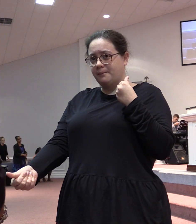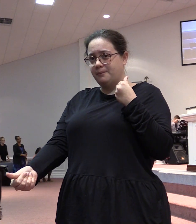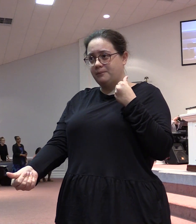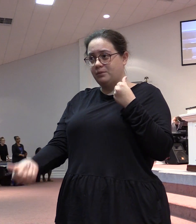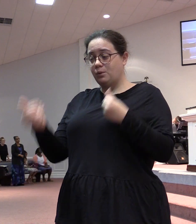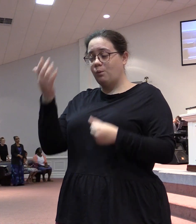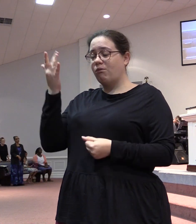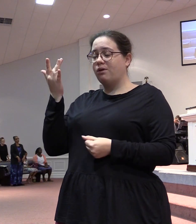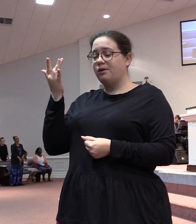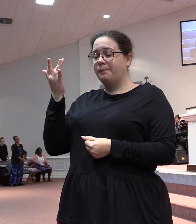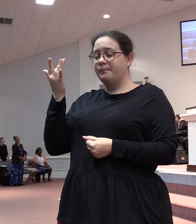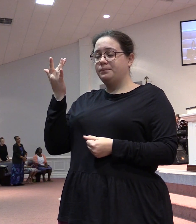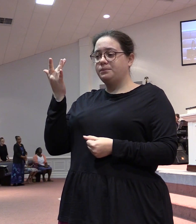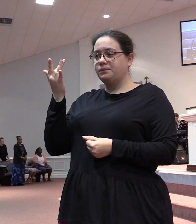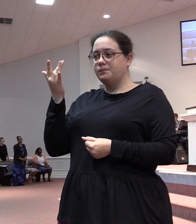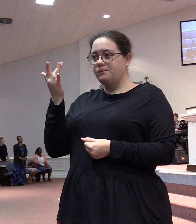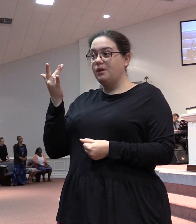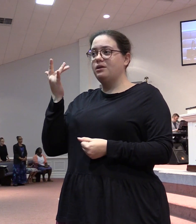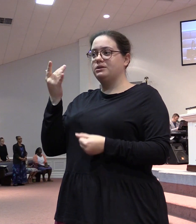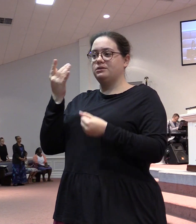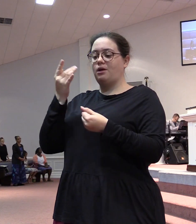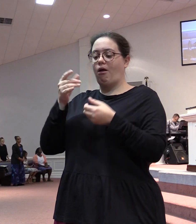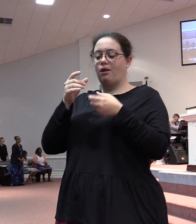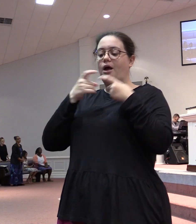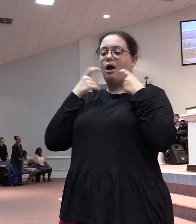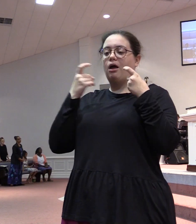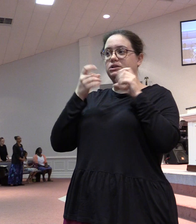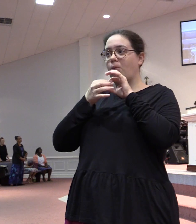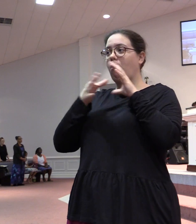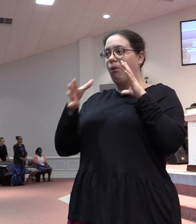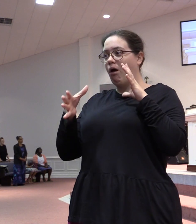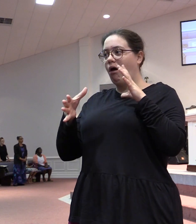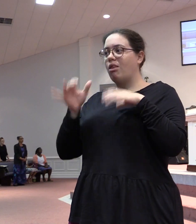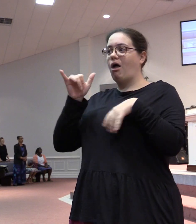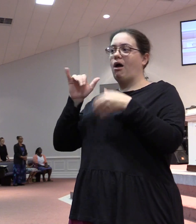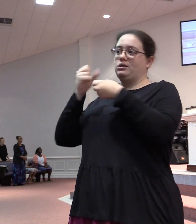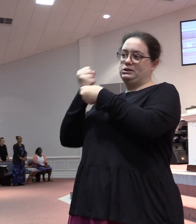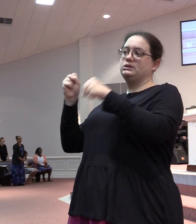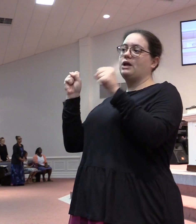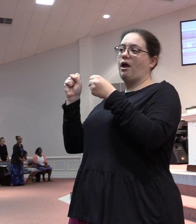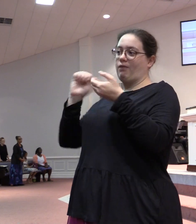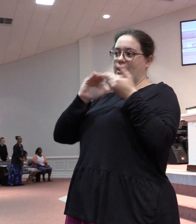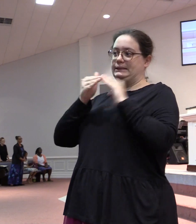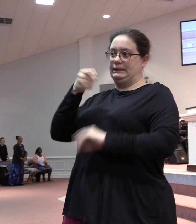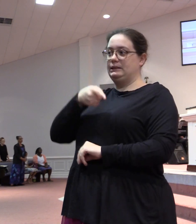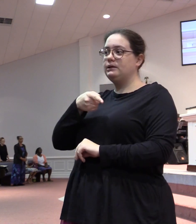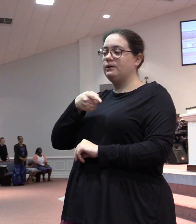Because that is the salvation of Samaria. Amen. That's right. Amen. Now this